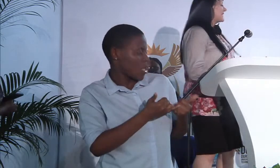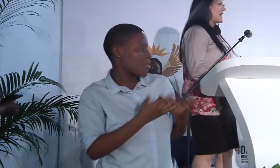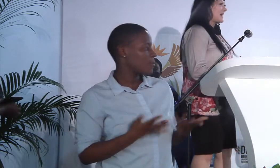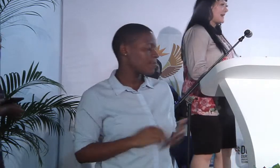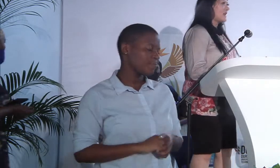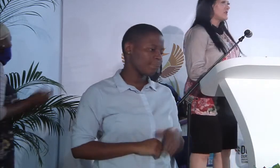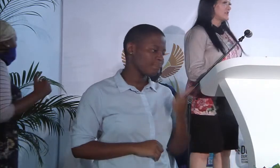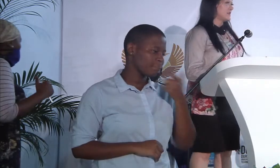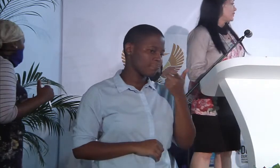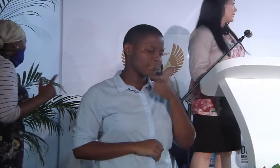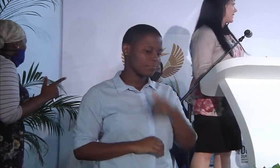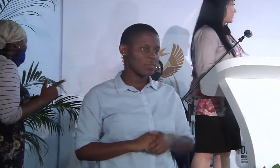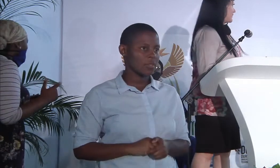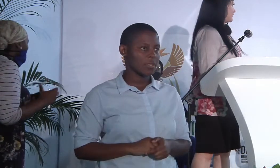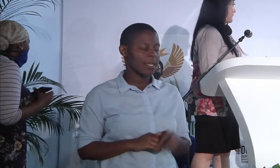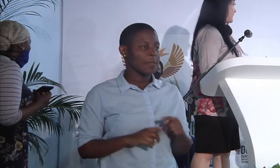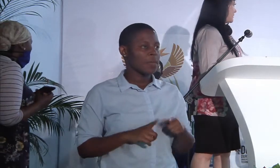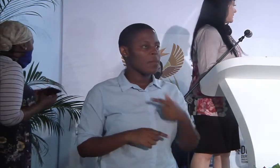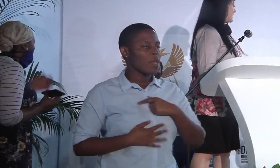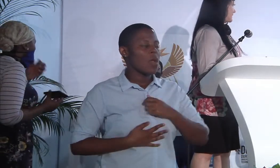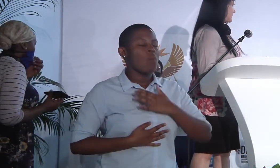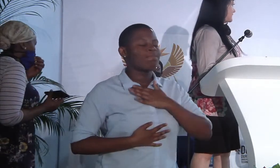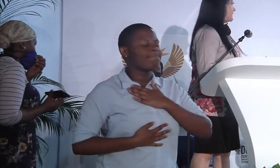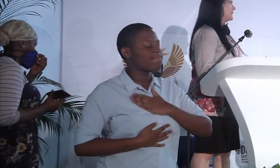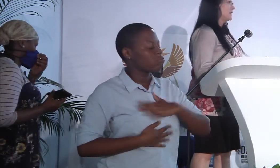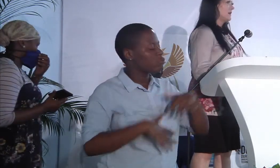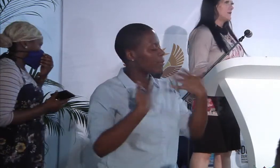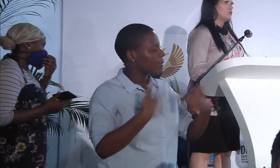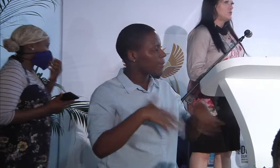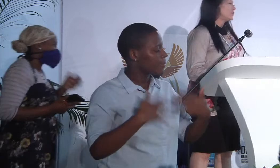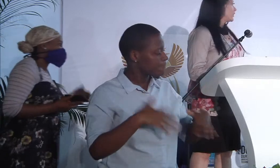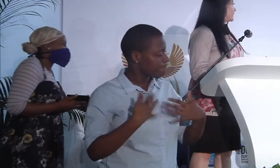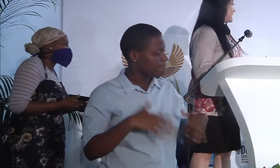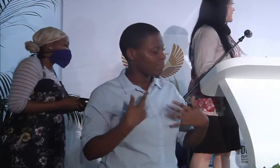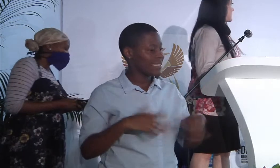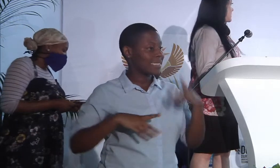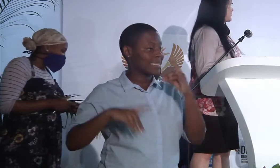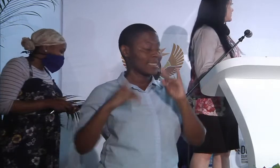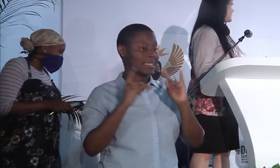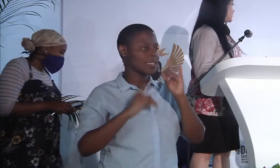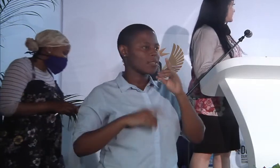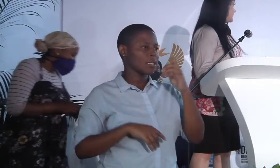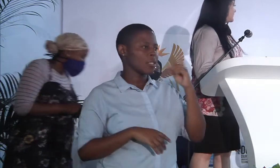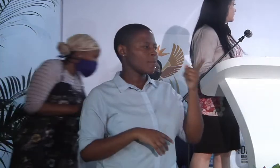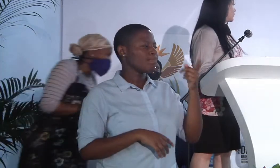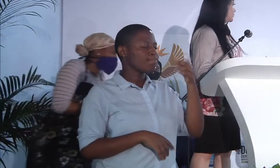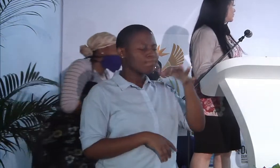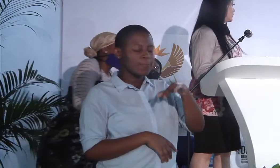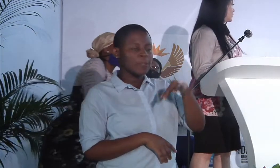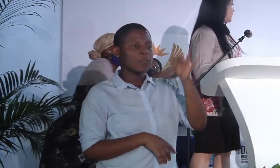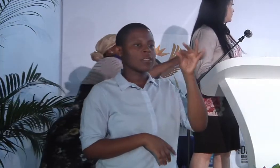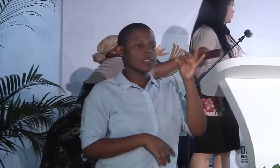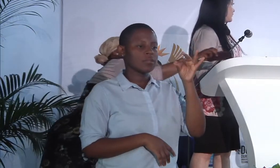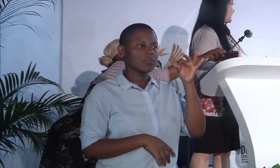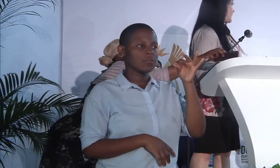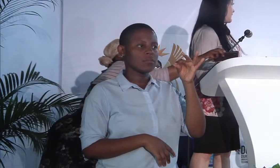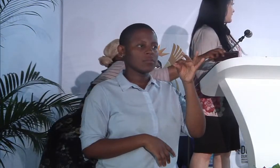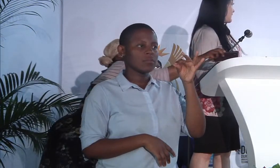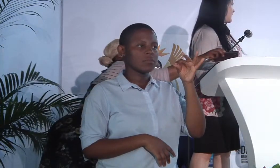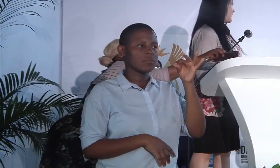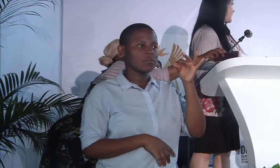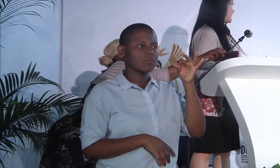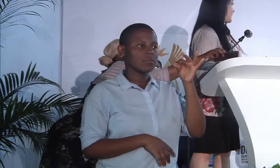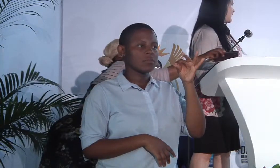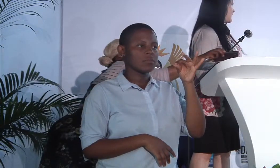But I cannot tell you how honored we are as a city that you've chosen our Harm Reduction Centre to launch your relationship